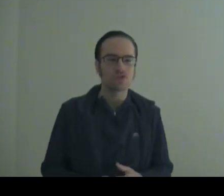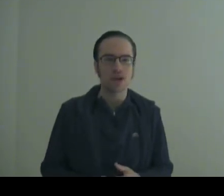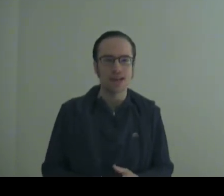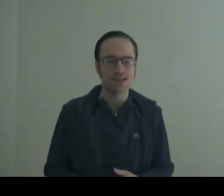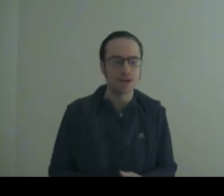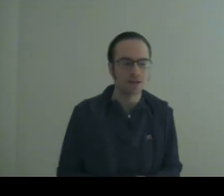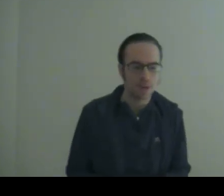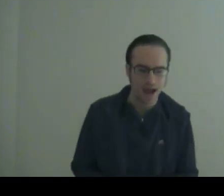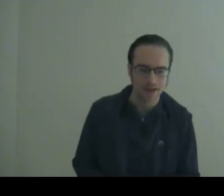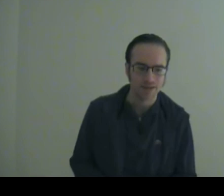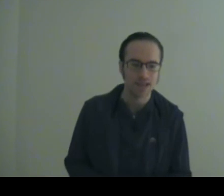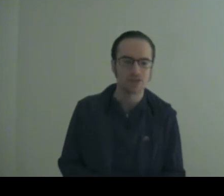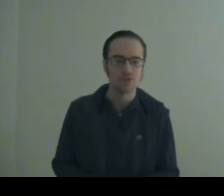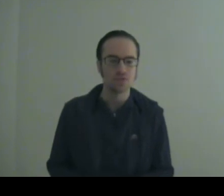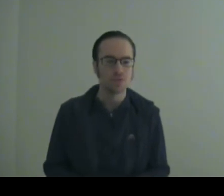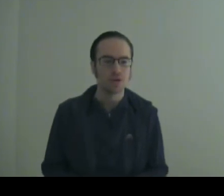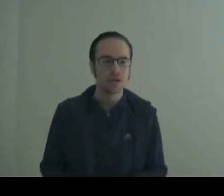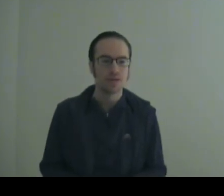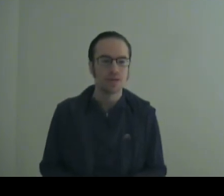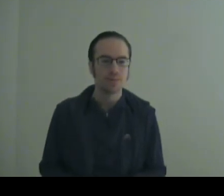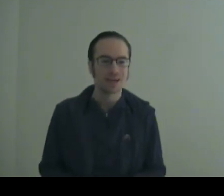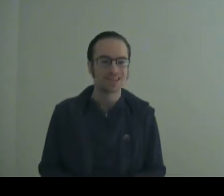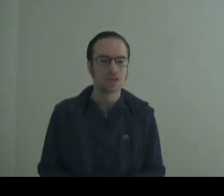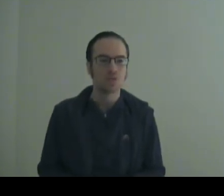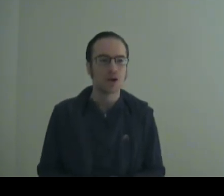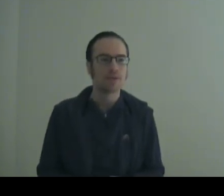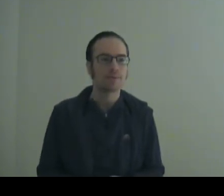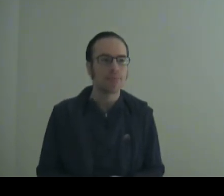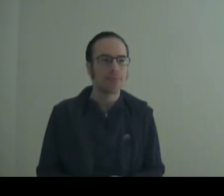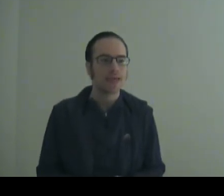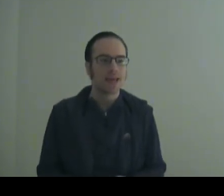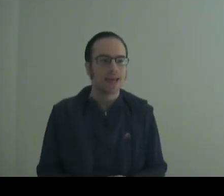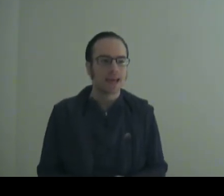Dredd has made it back into Mega City 1,